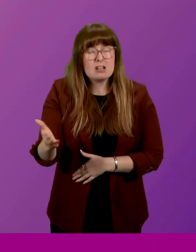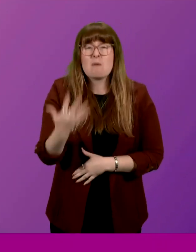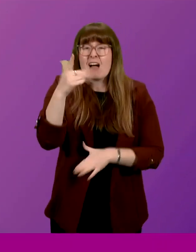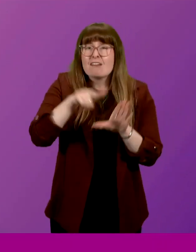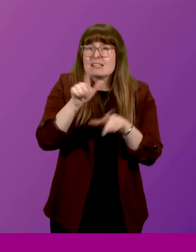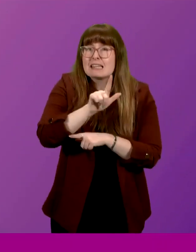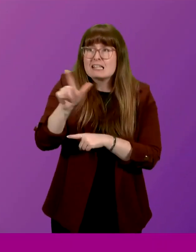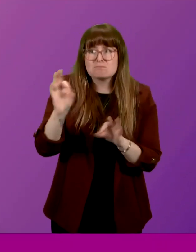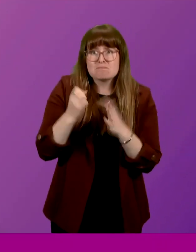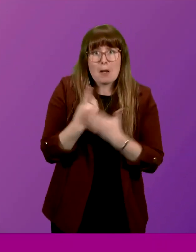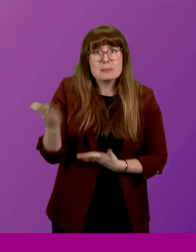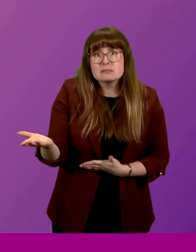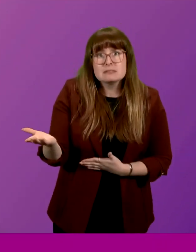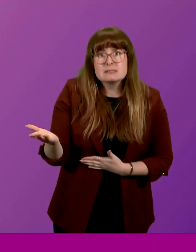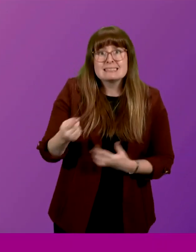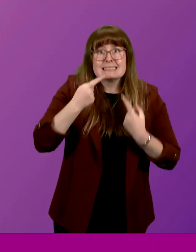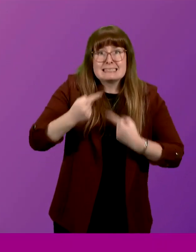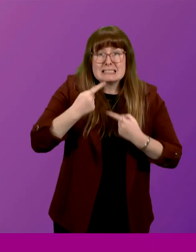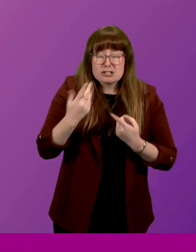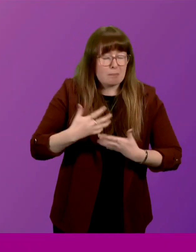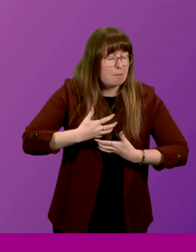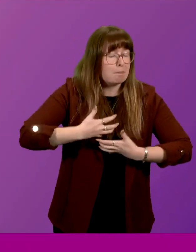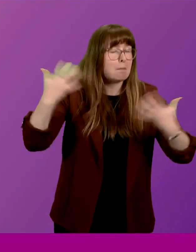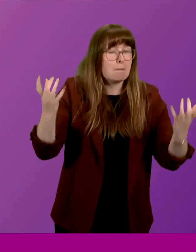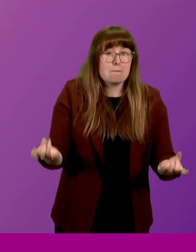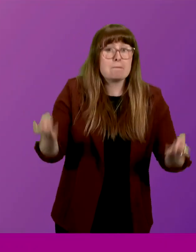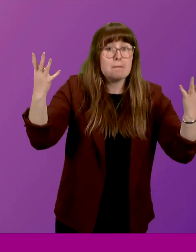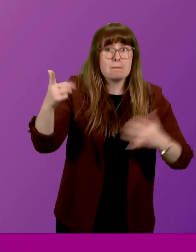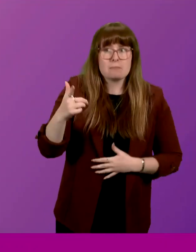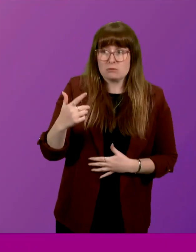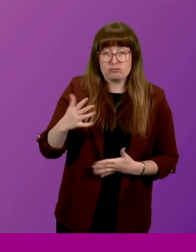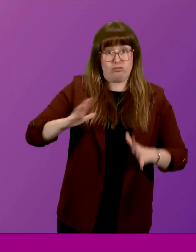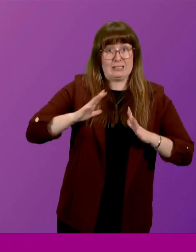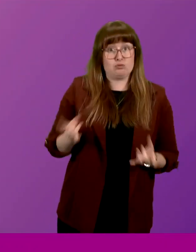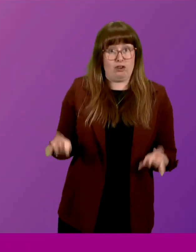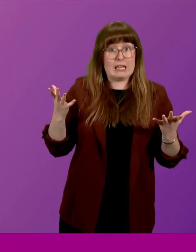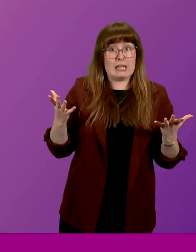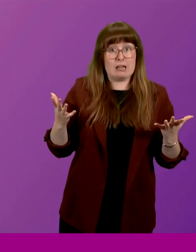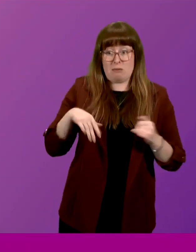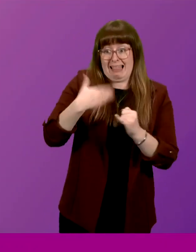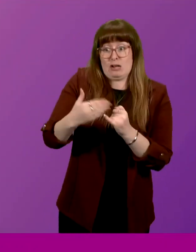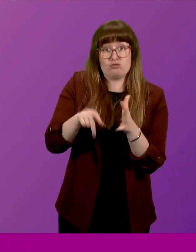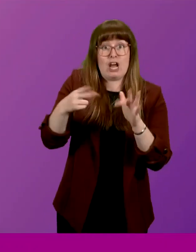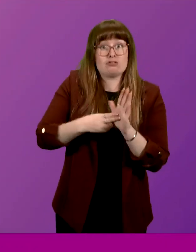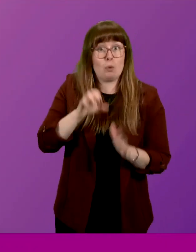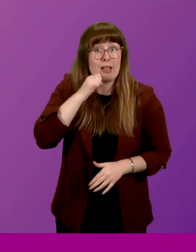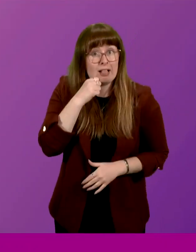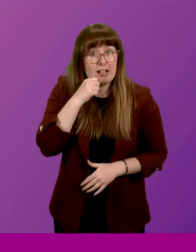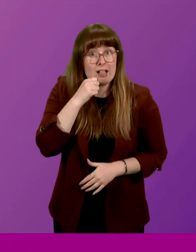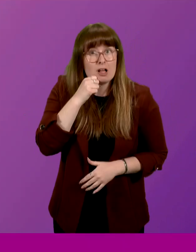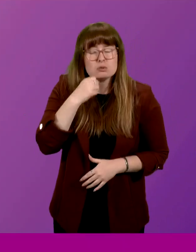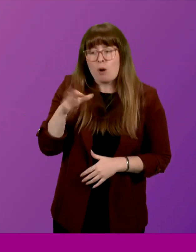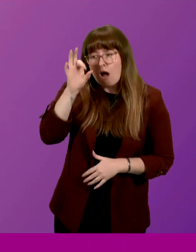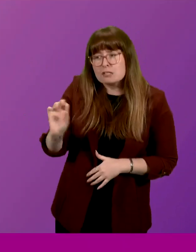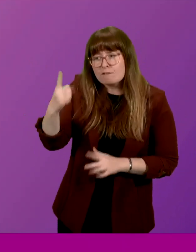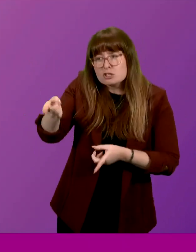on, that's not happened, and teachers are so angry about it that they could strike by the end of January. So can I ask the First